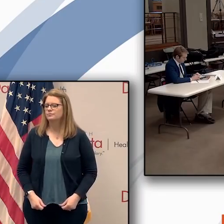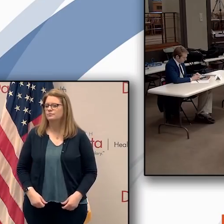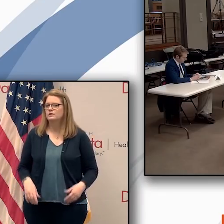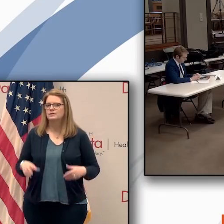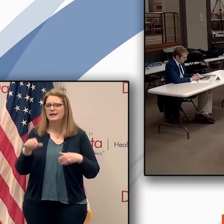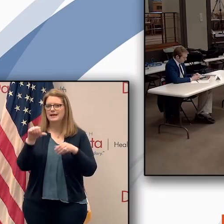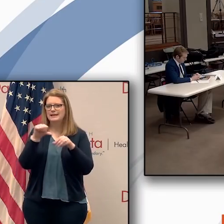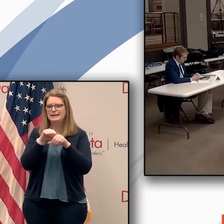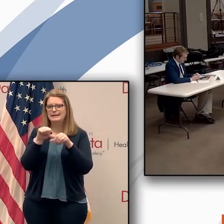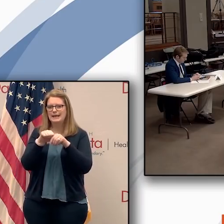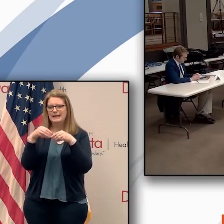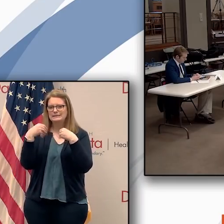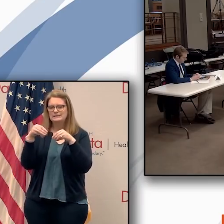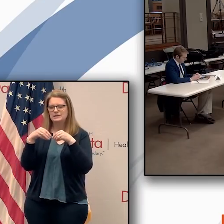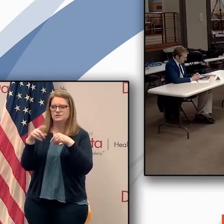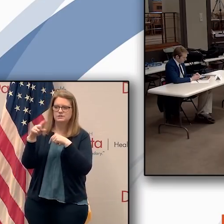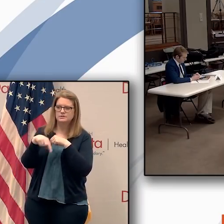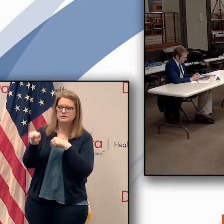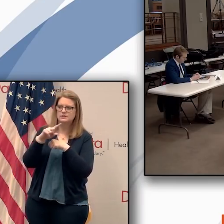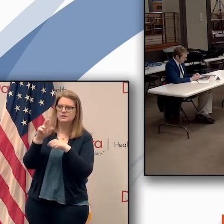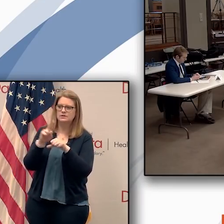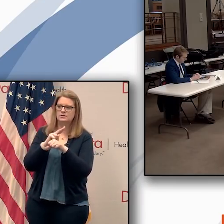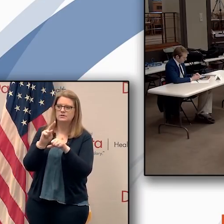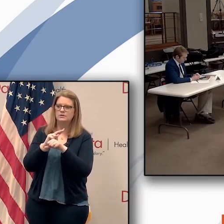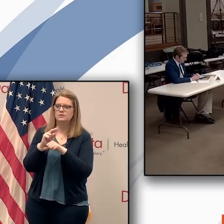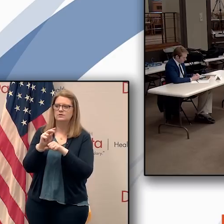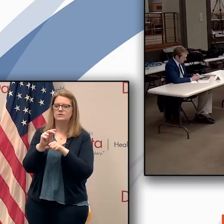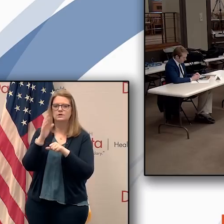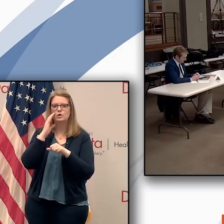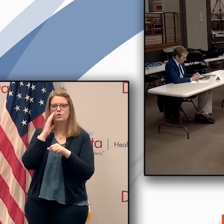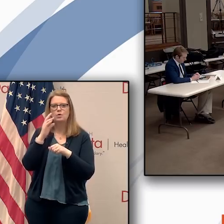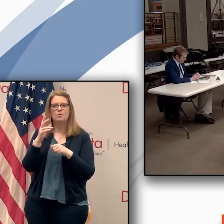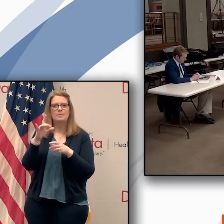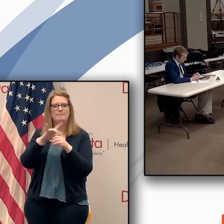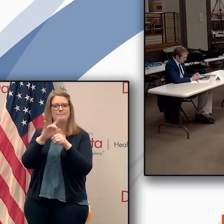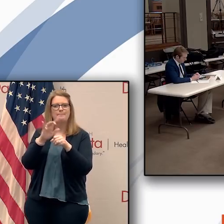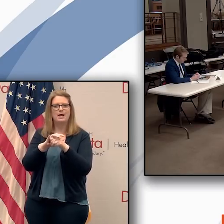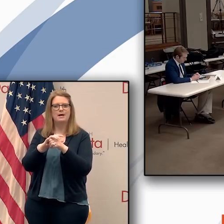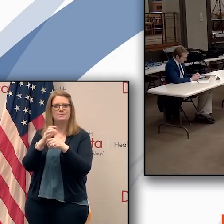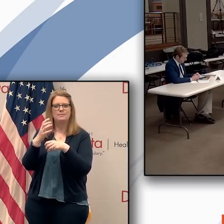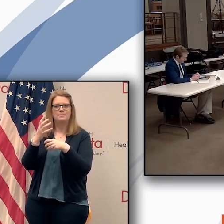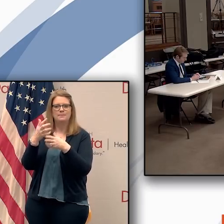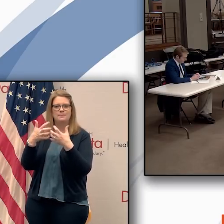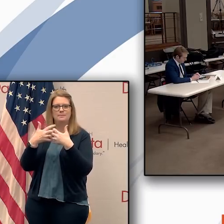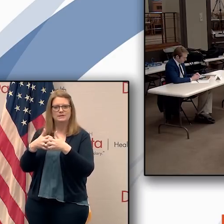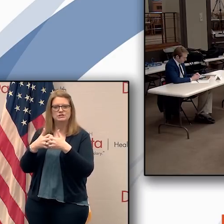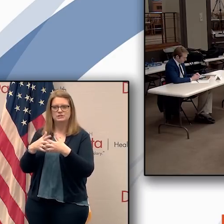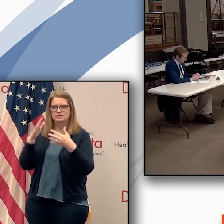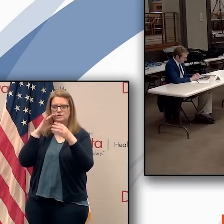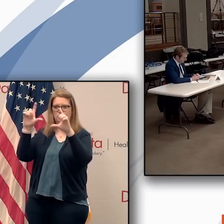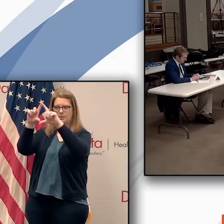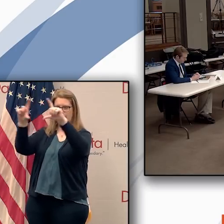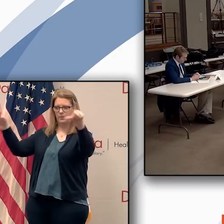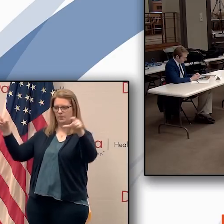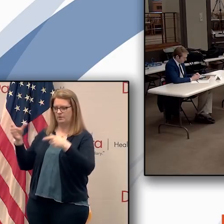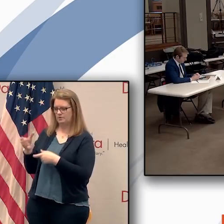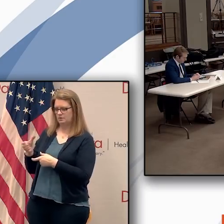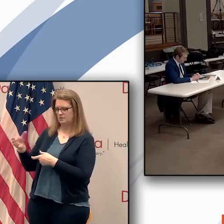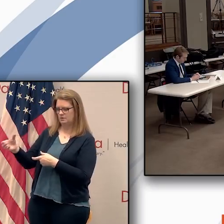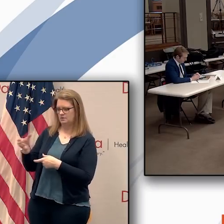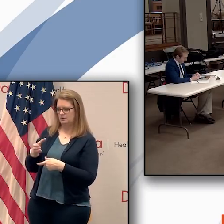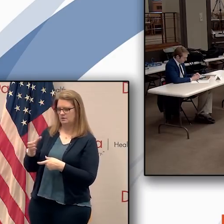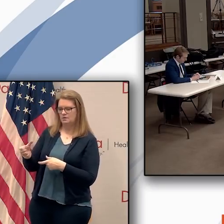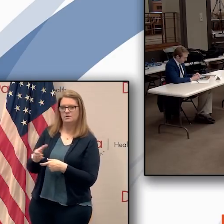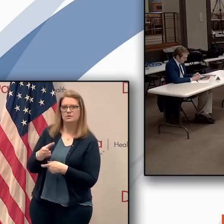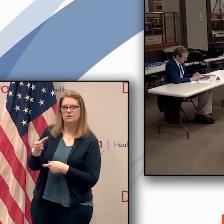Convenience stores continue to use soda fountain machines with self-serve cups, lids, and straws. However,